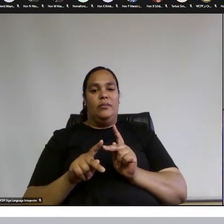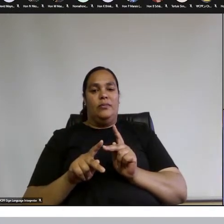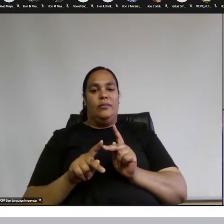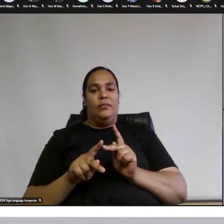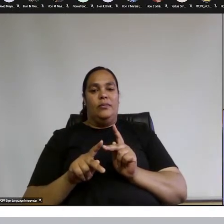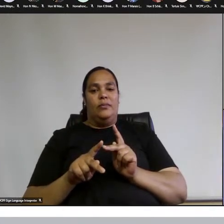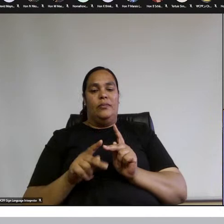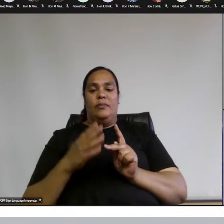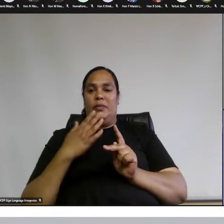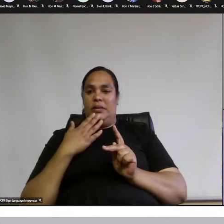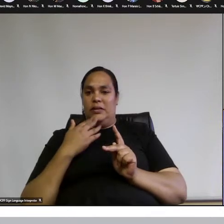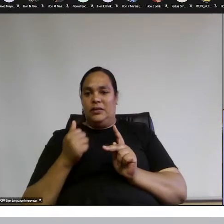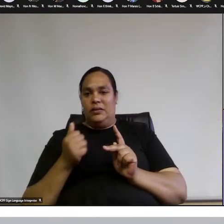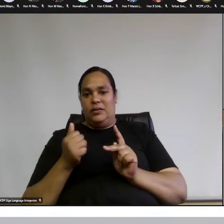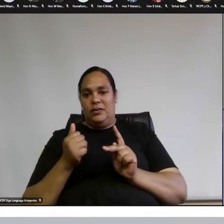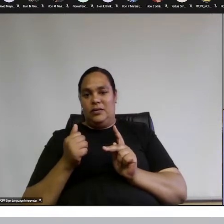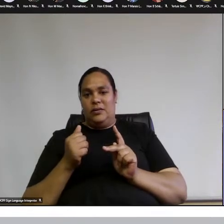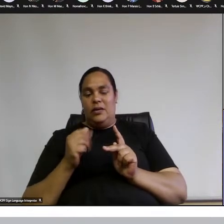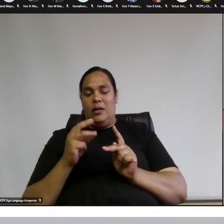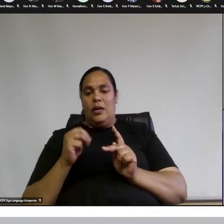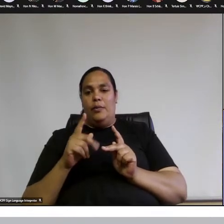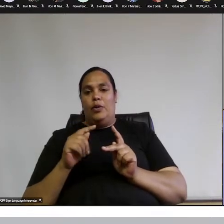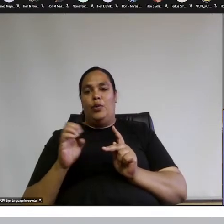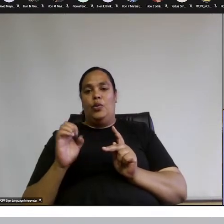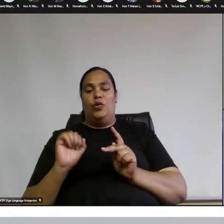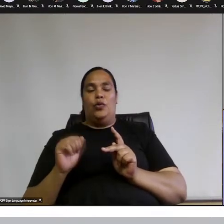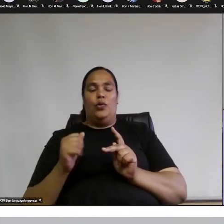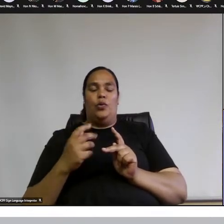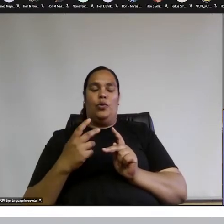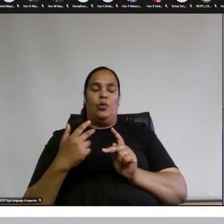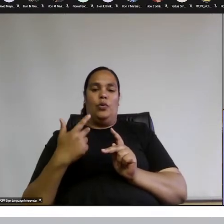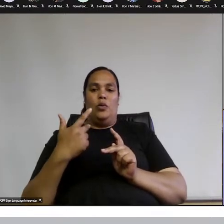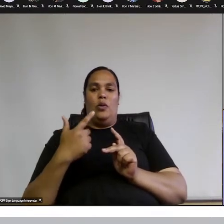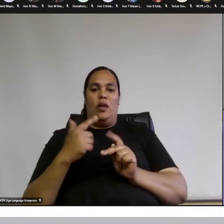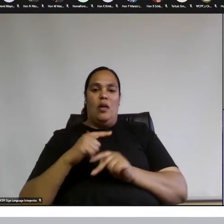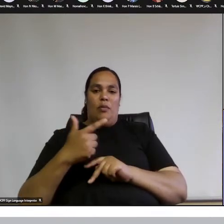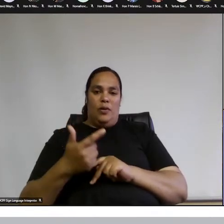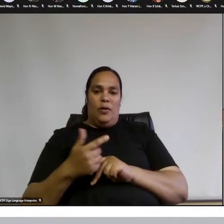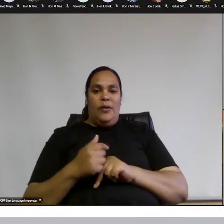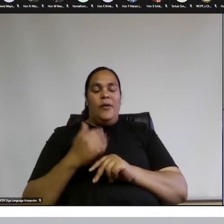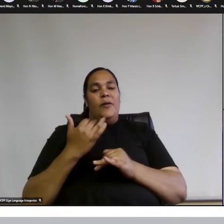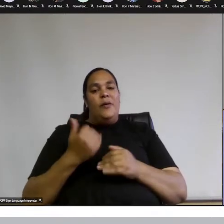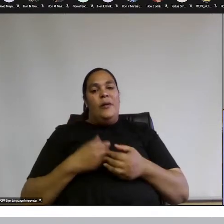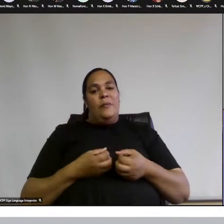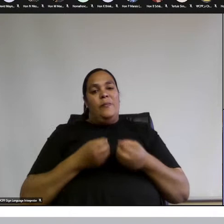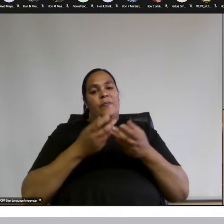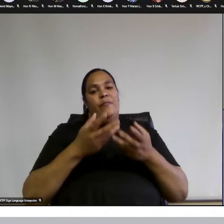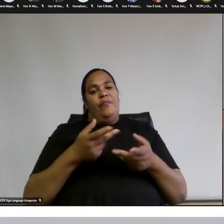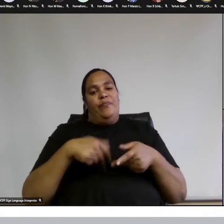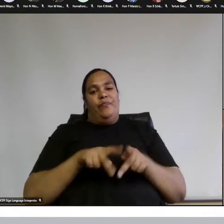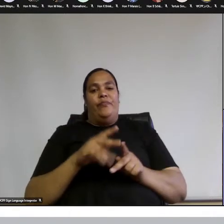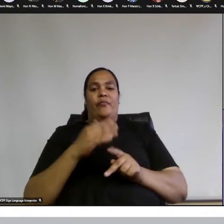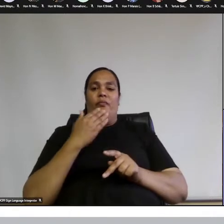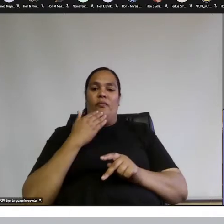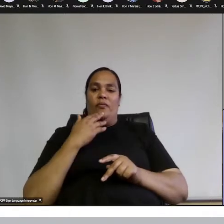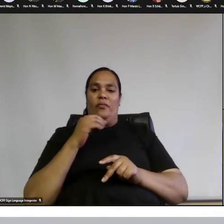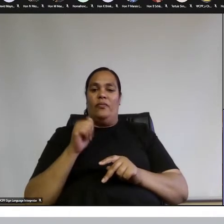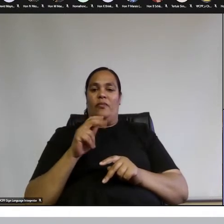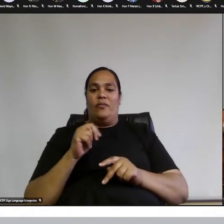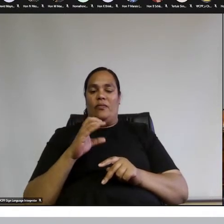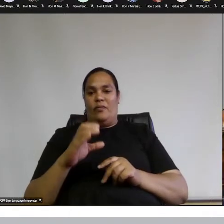Let us please mute our microphones, honorable members. I'll now give the opportunity to the